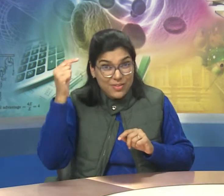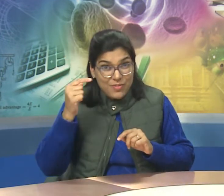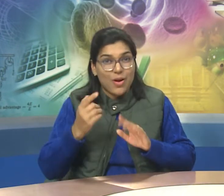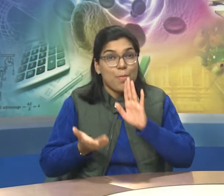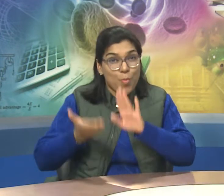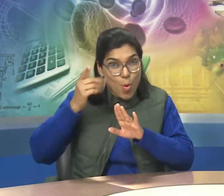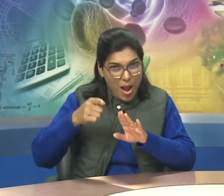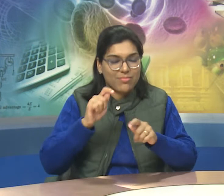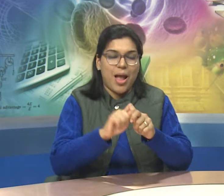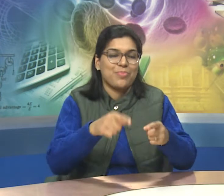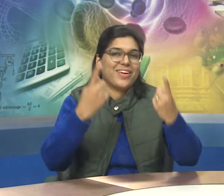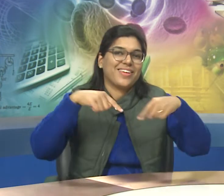Often,